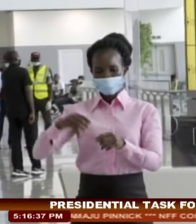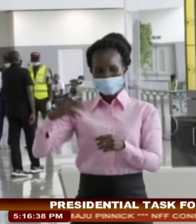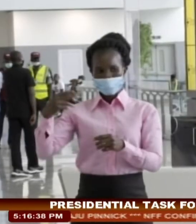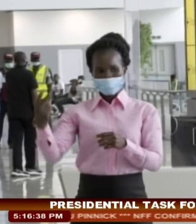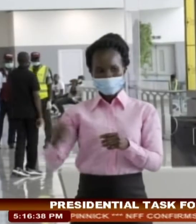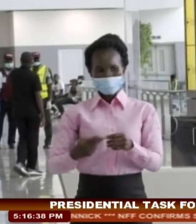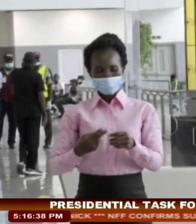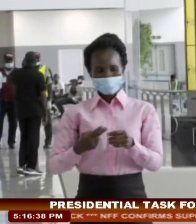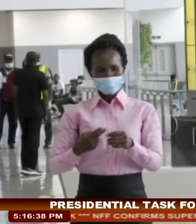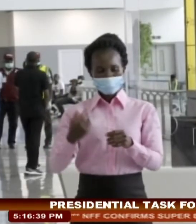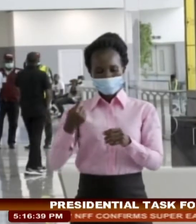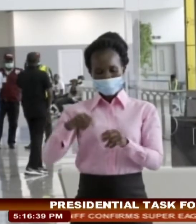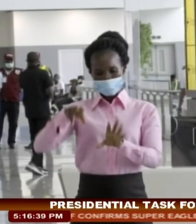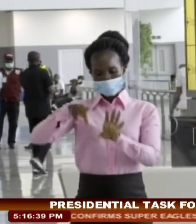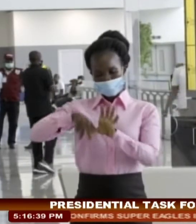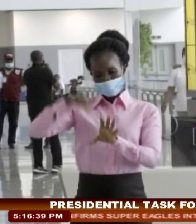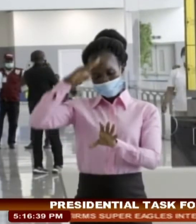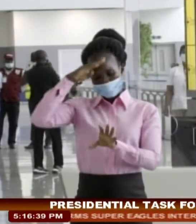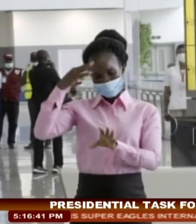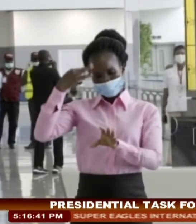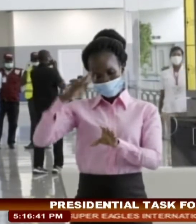Task Force on COVID-19 to the podium